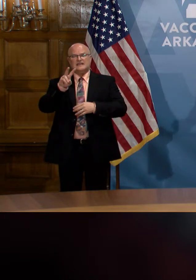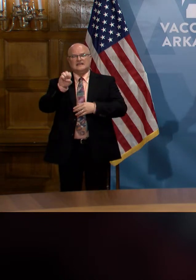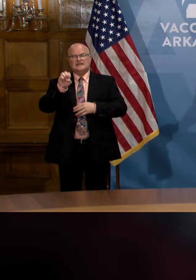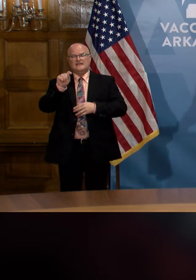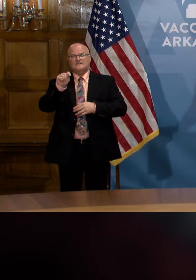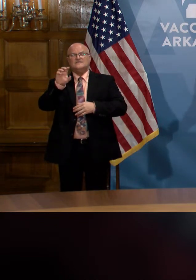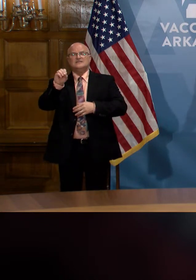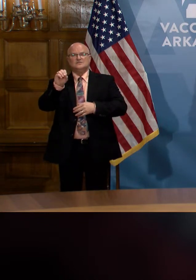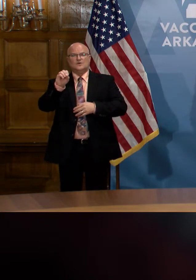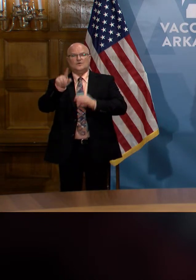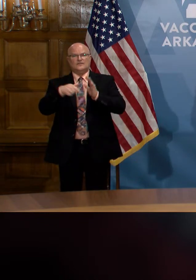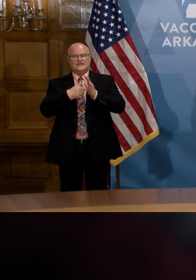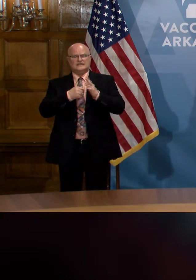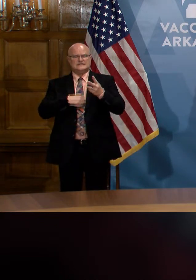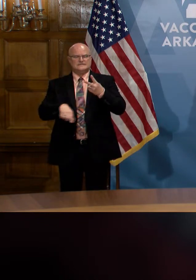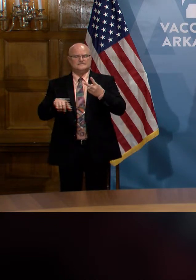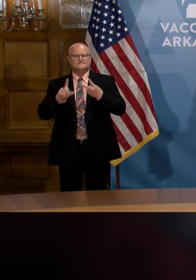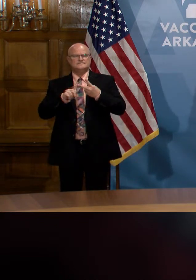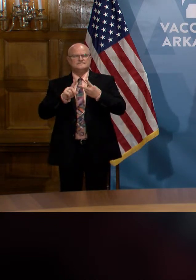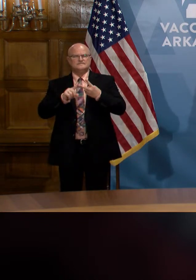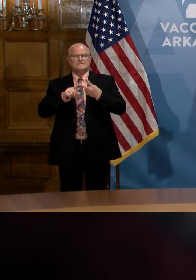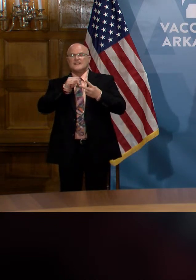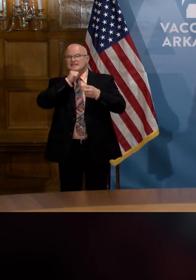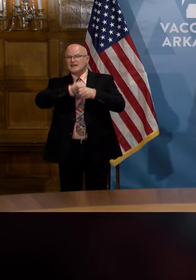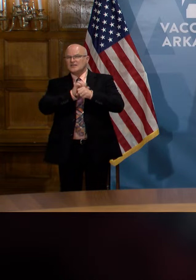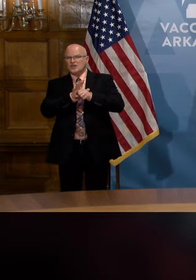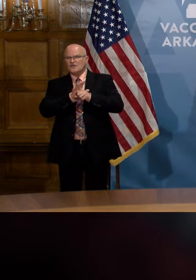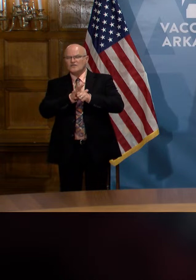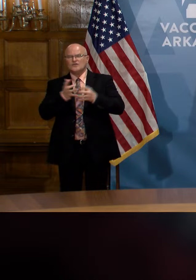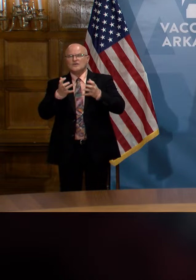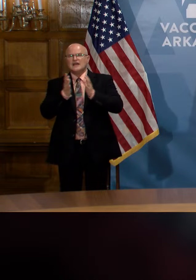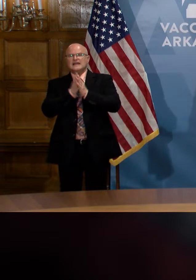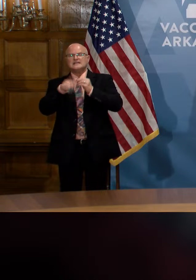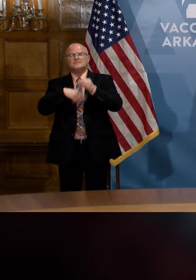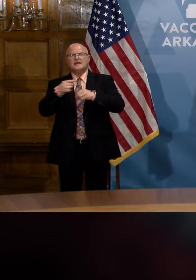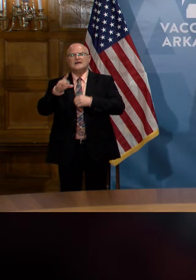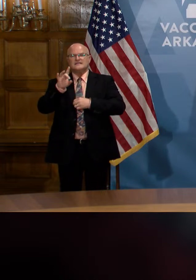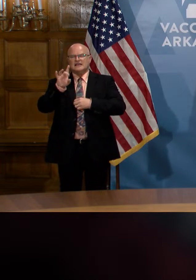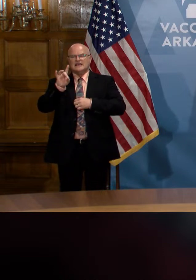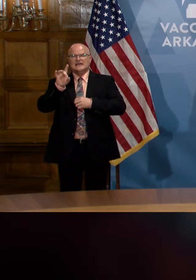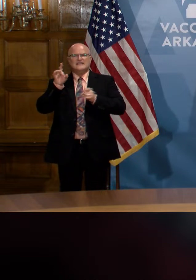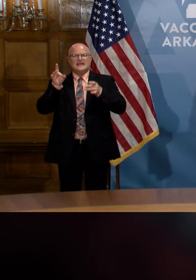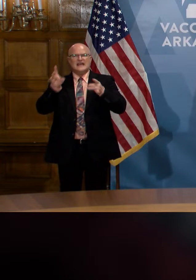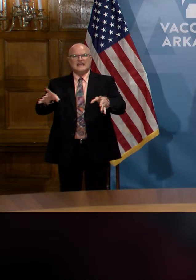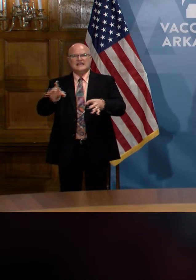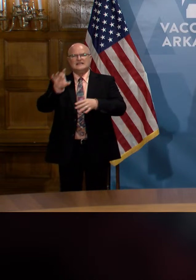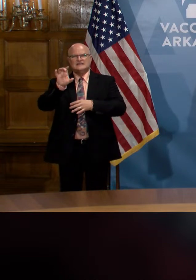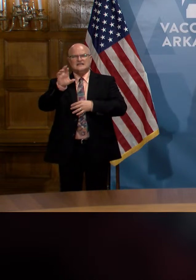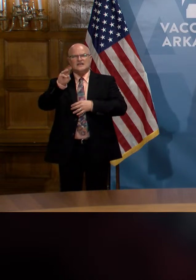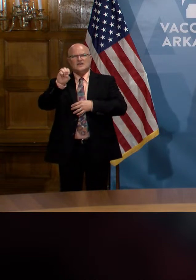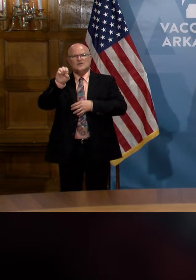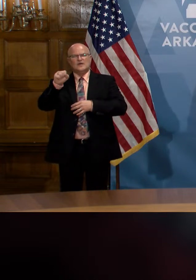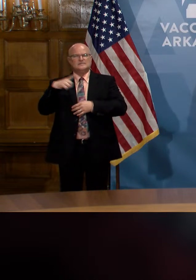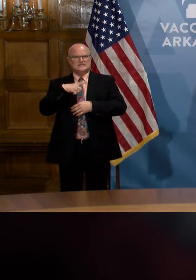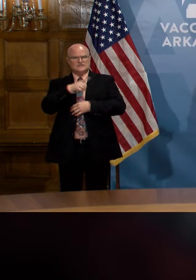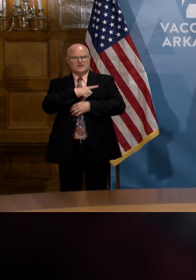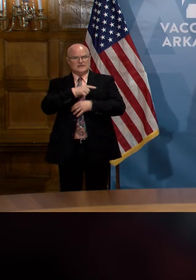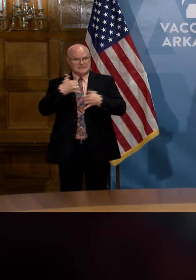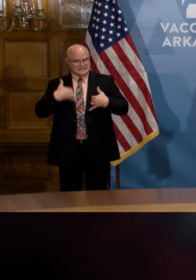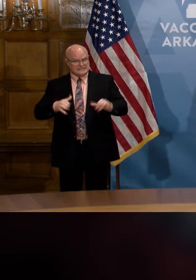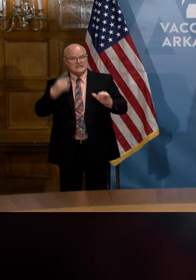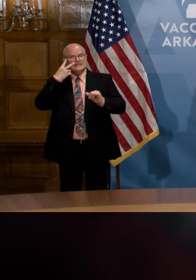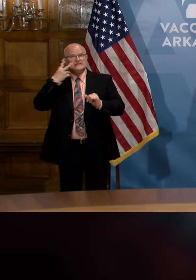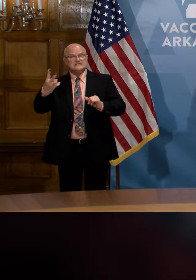this. And a non-COVID question, wanted to ask you about the hate crimes legislation. Want to see if do you still